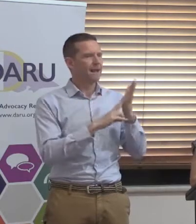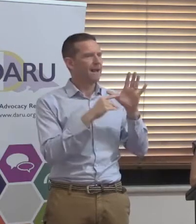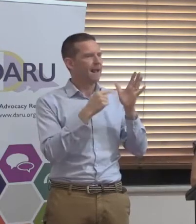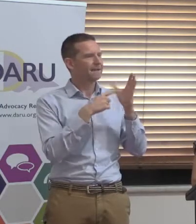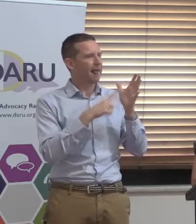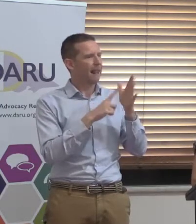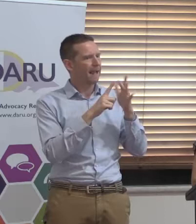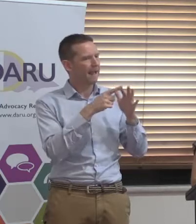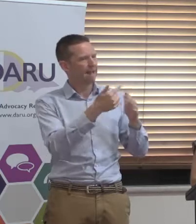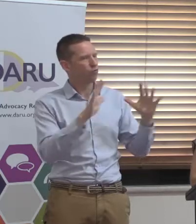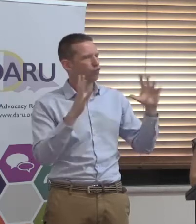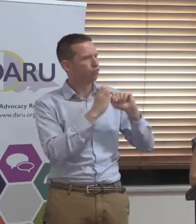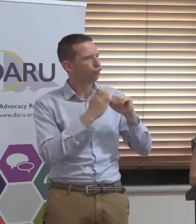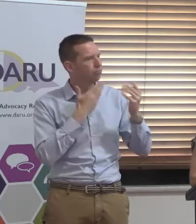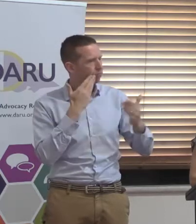the different